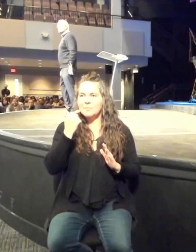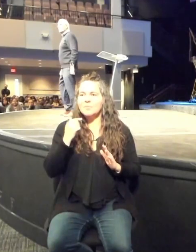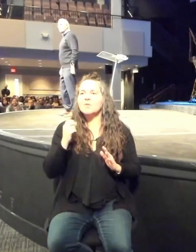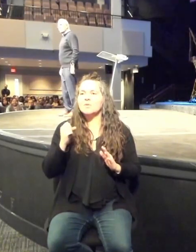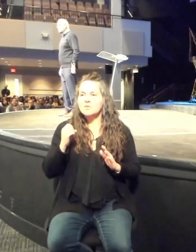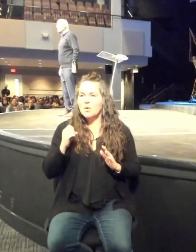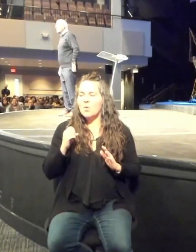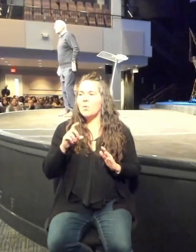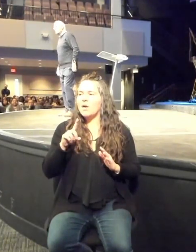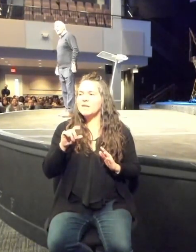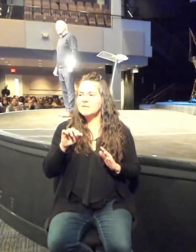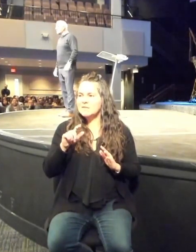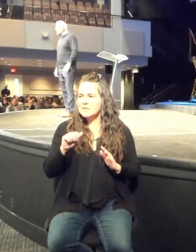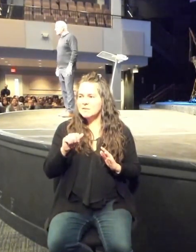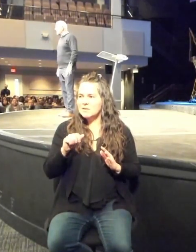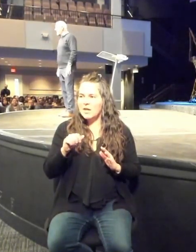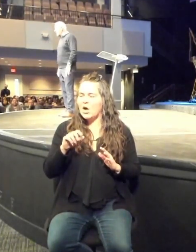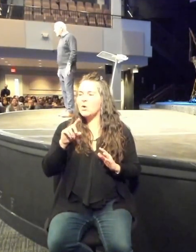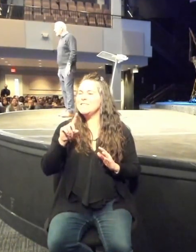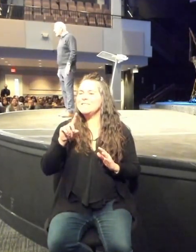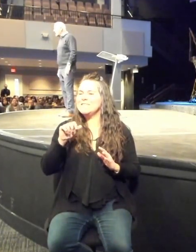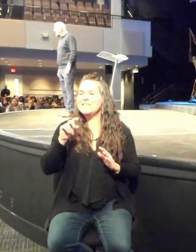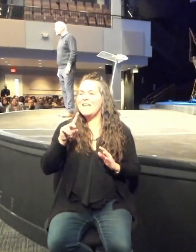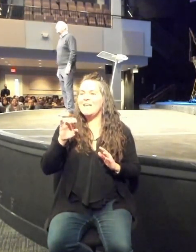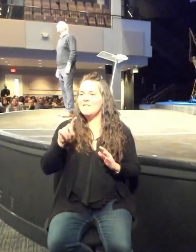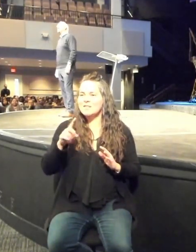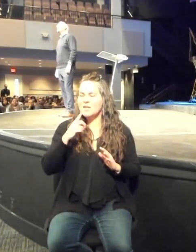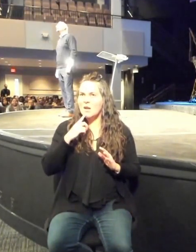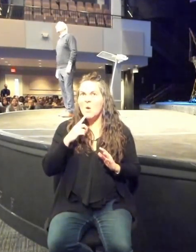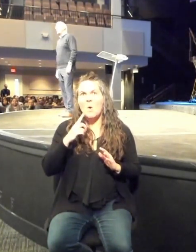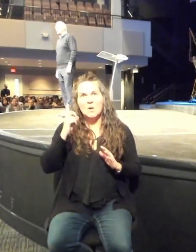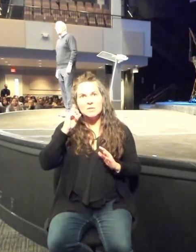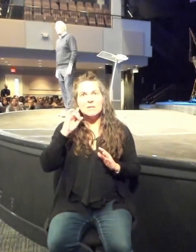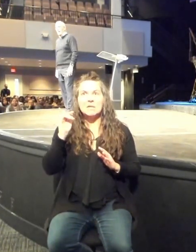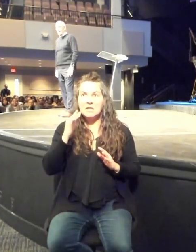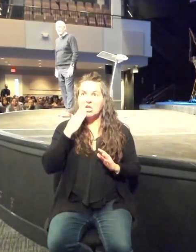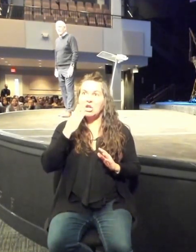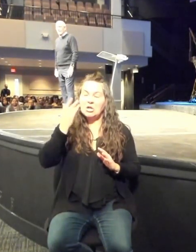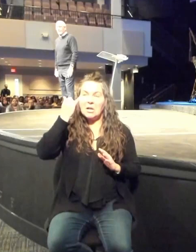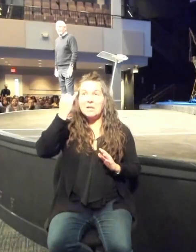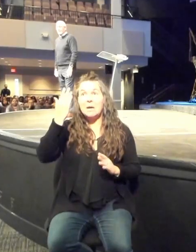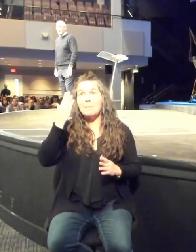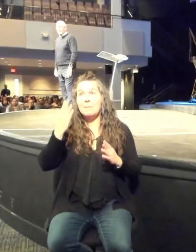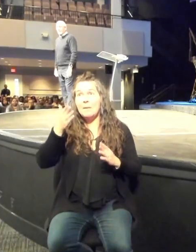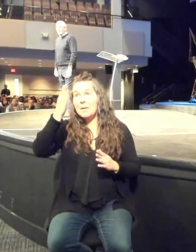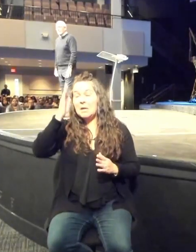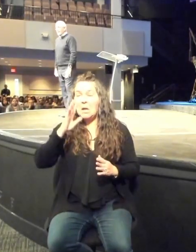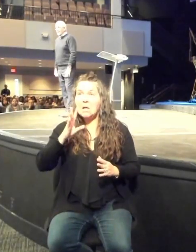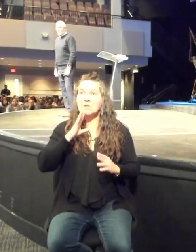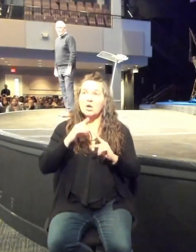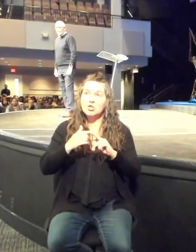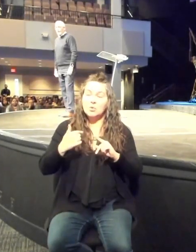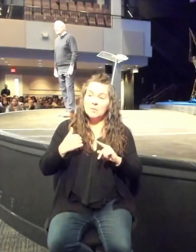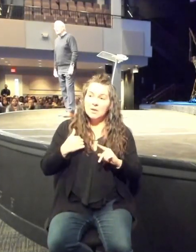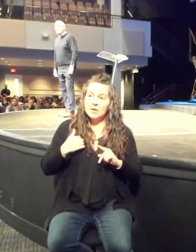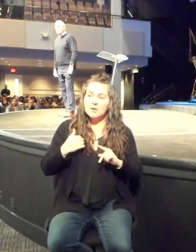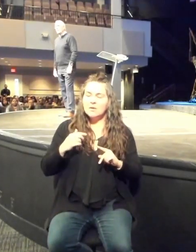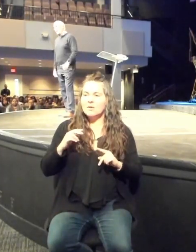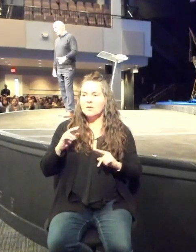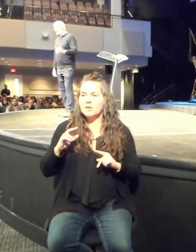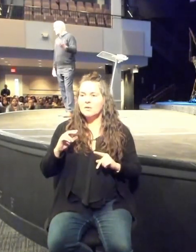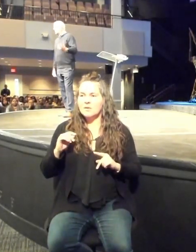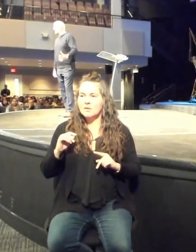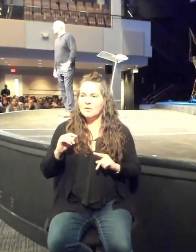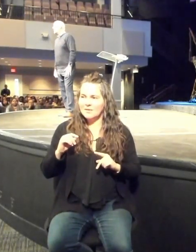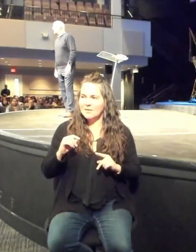says, hey, that sounds like a good idea. Maybe God's talking to me. It's like, I need money.